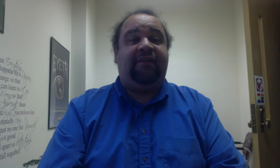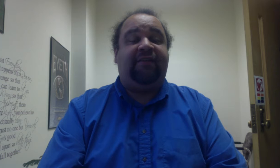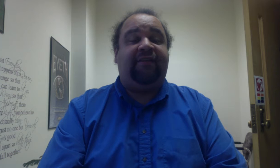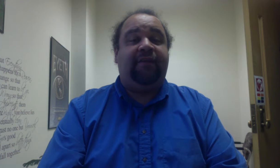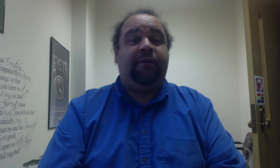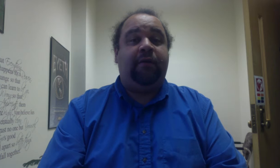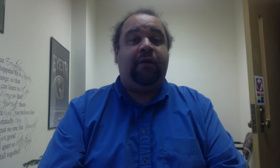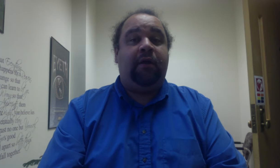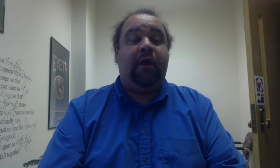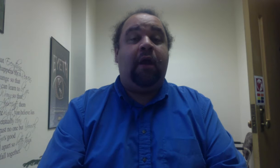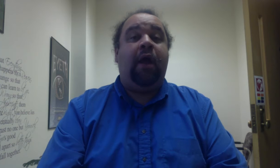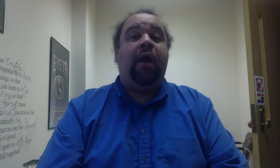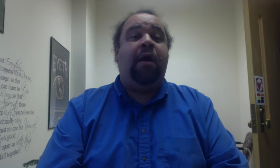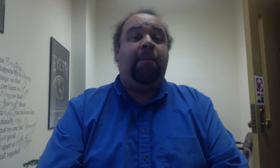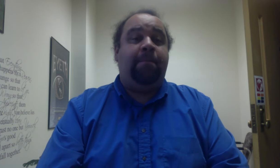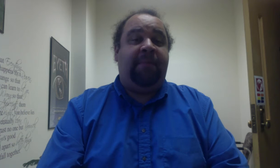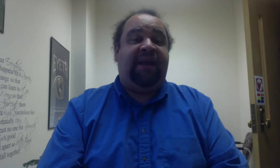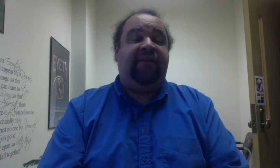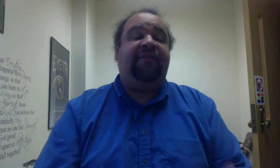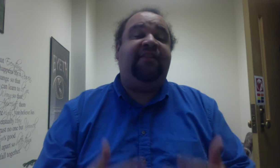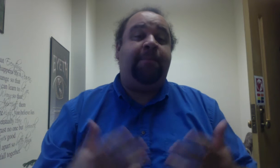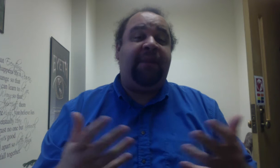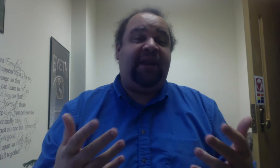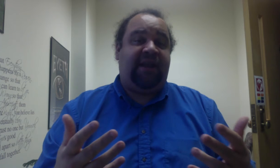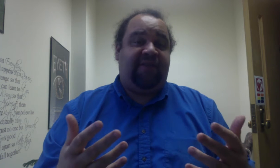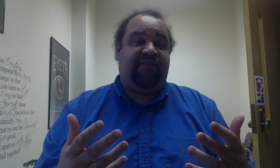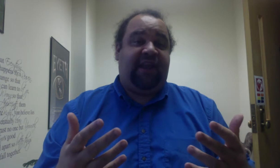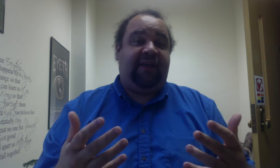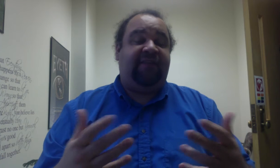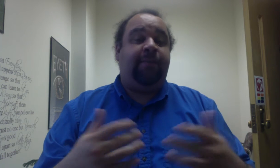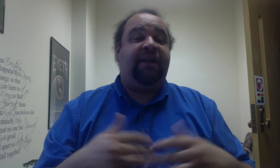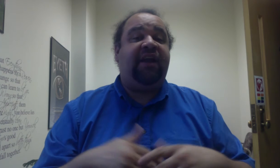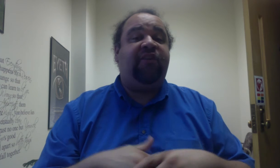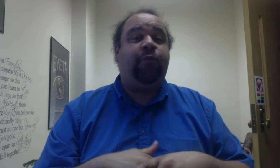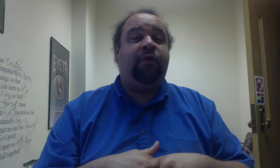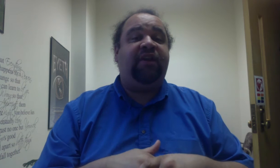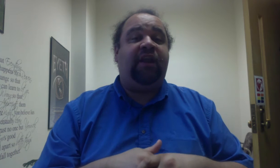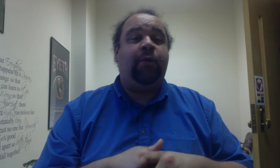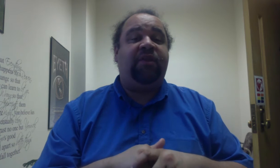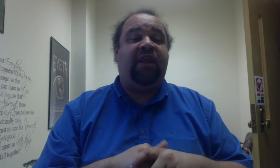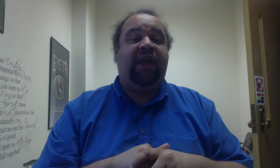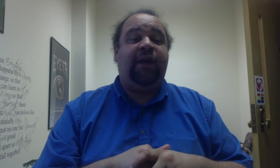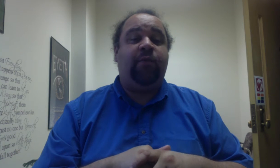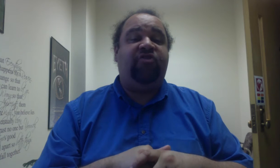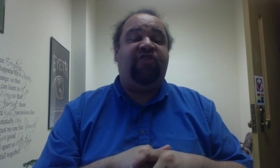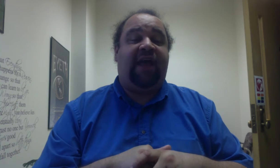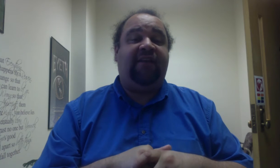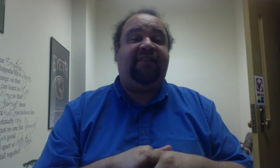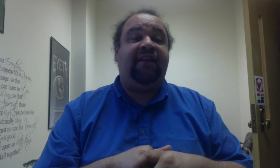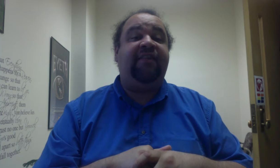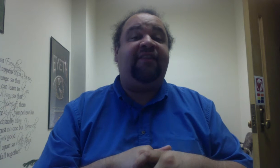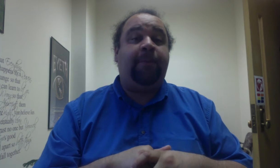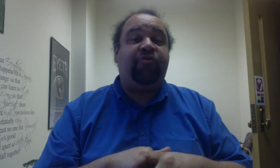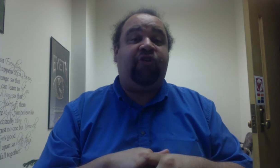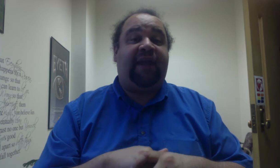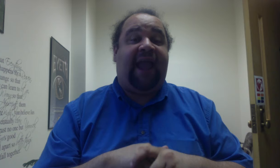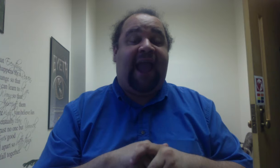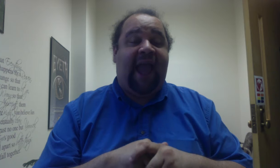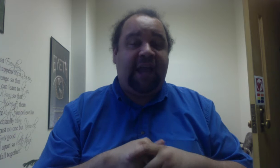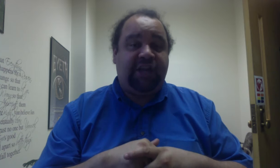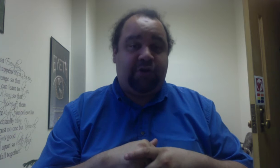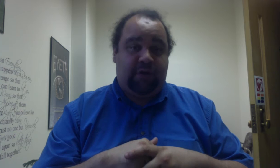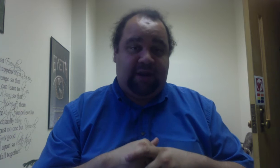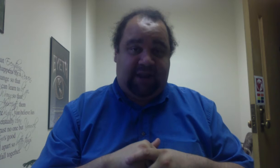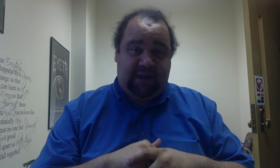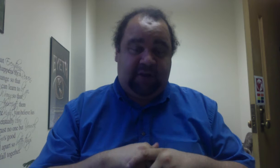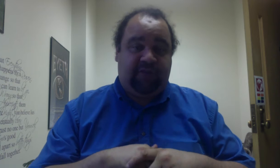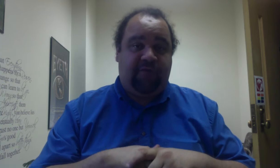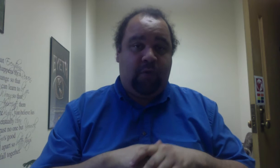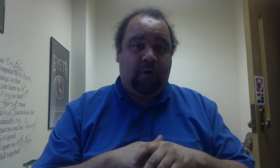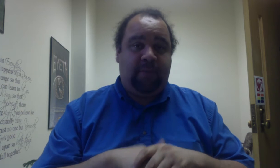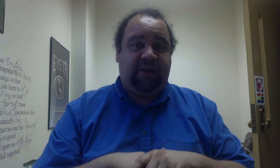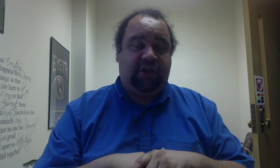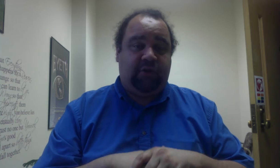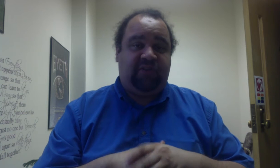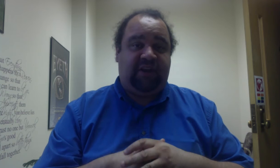Semantics means the meaning of things. And because we're dealing with a language that is conceptually accurate in its form and